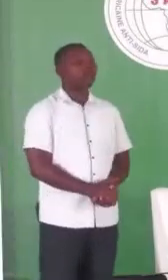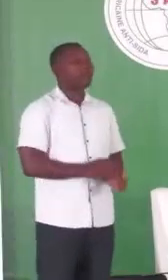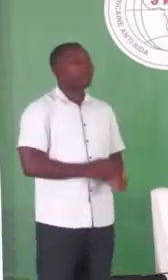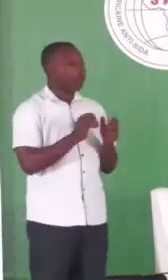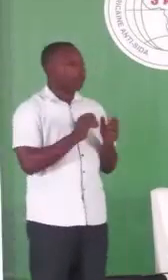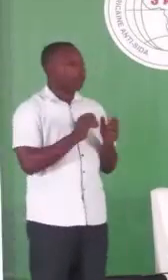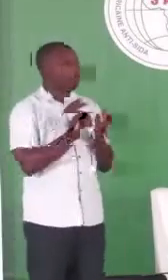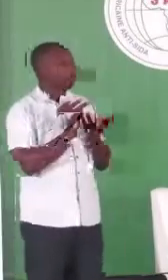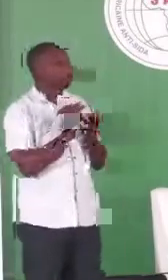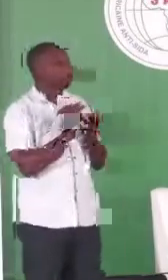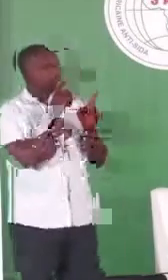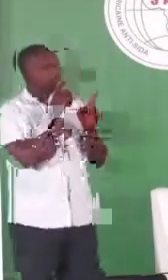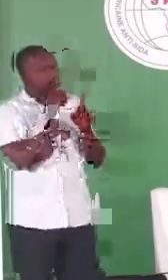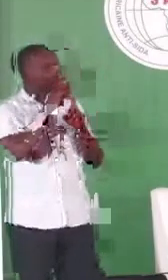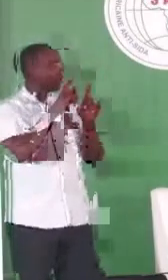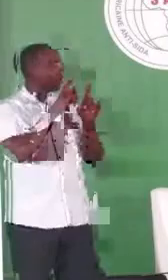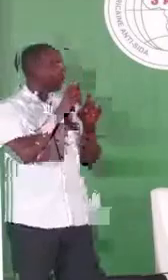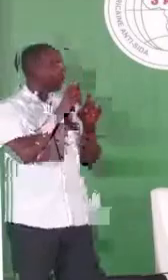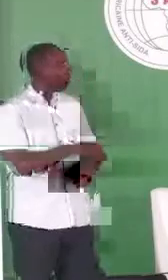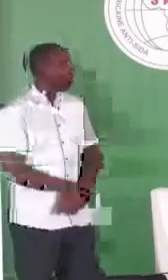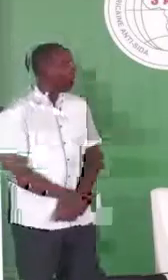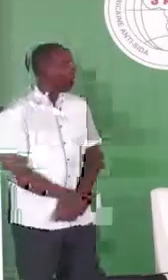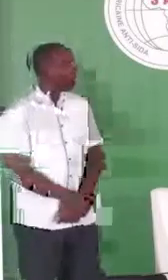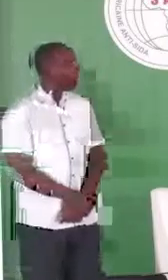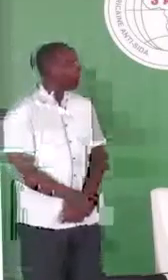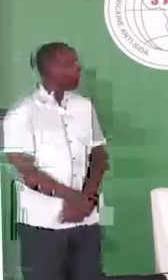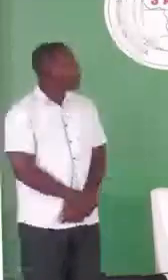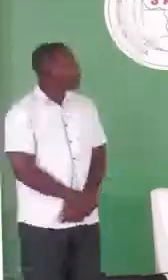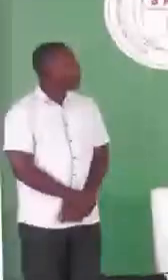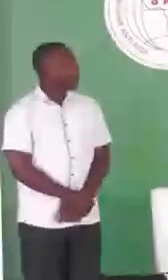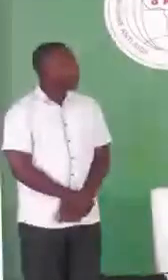to the question to you.